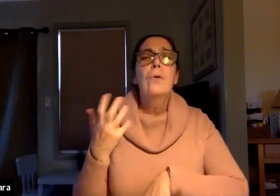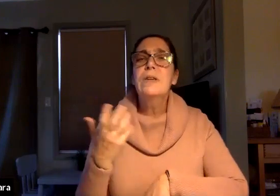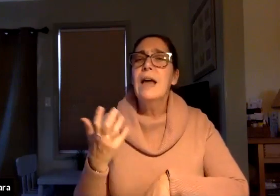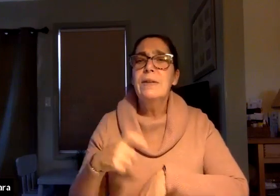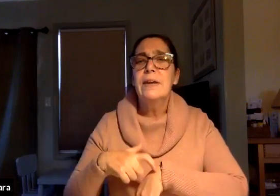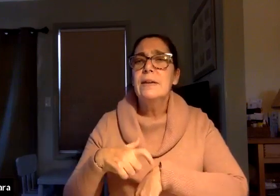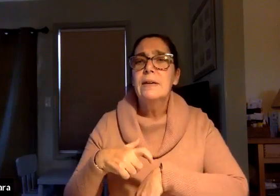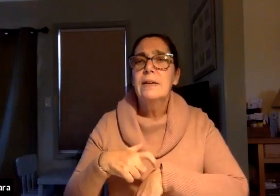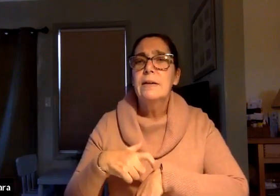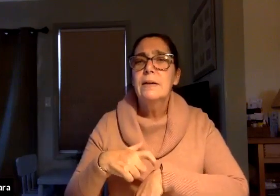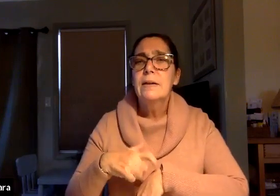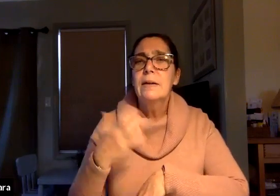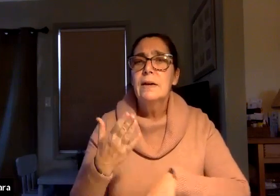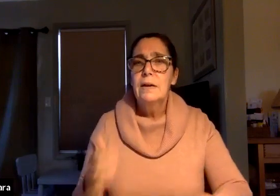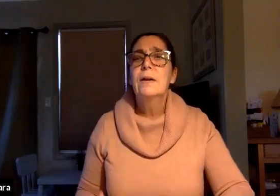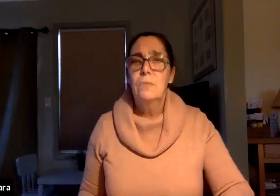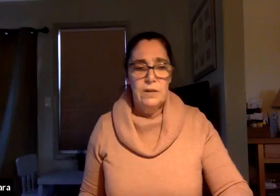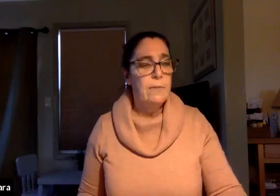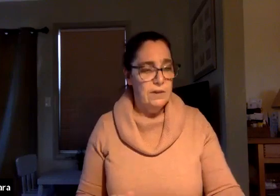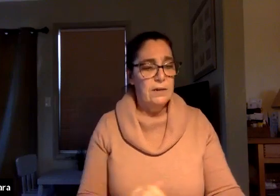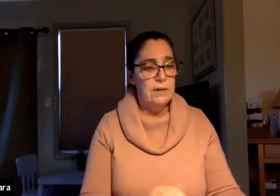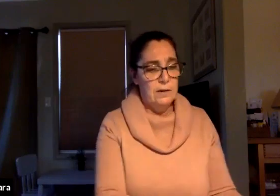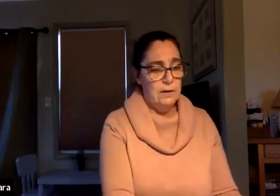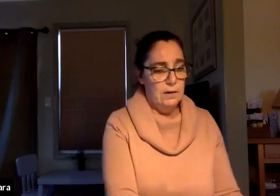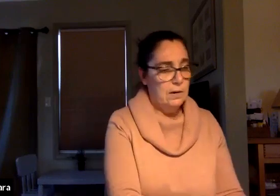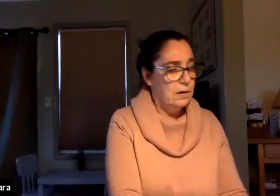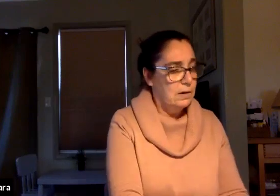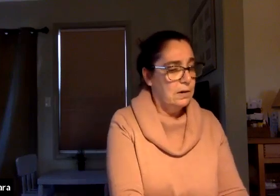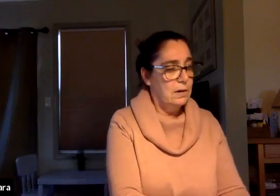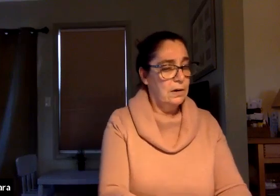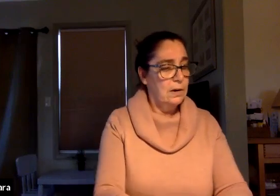What time is it? What time is it?